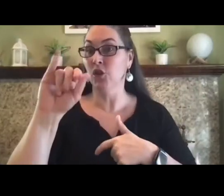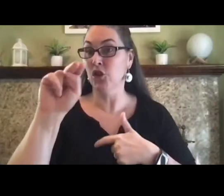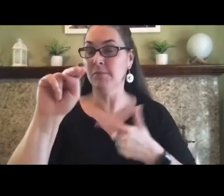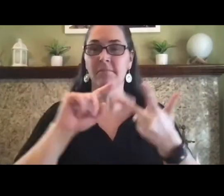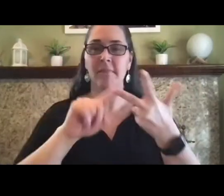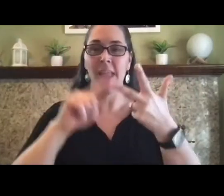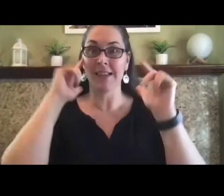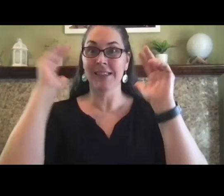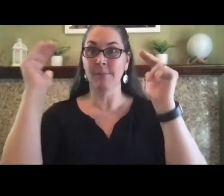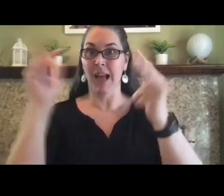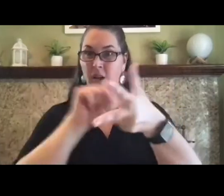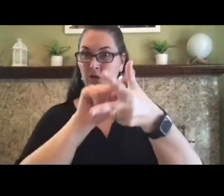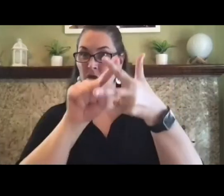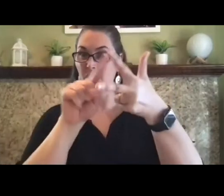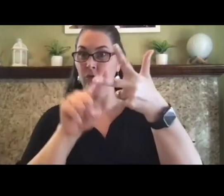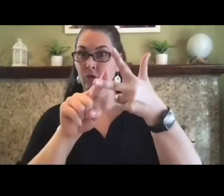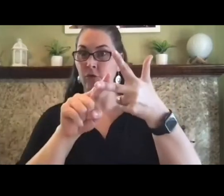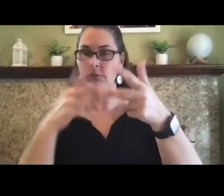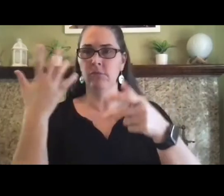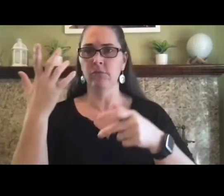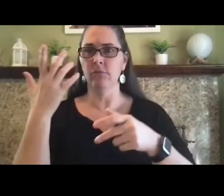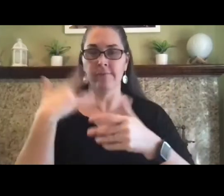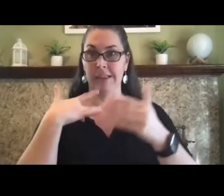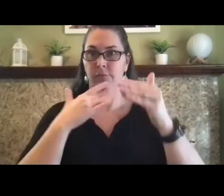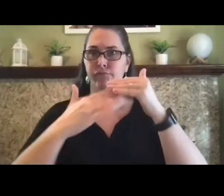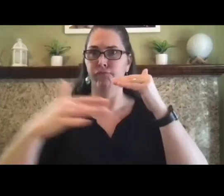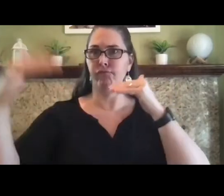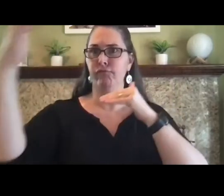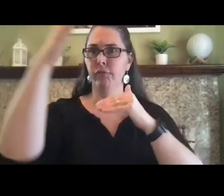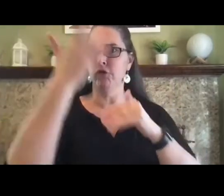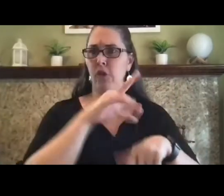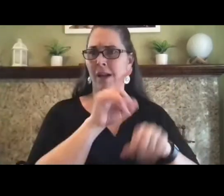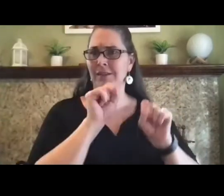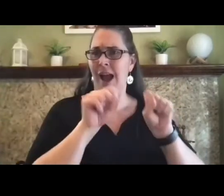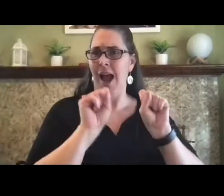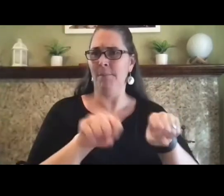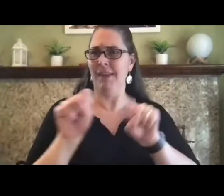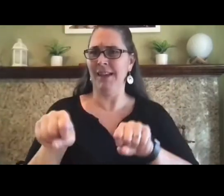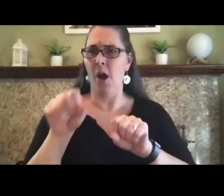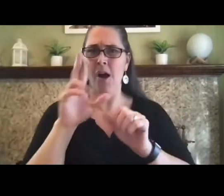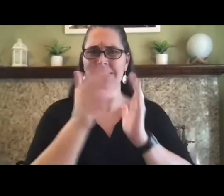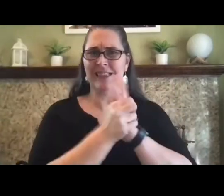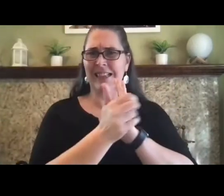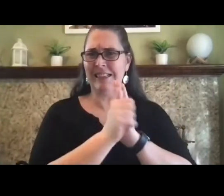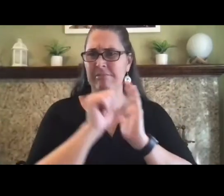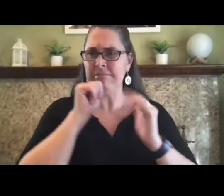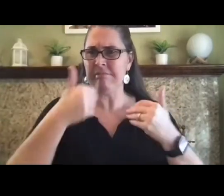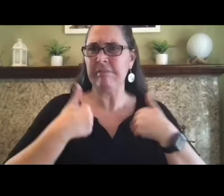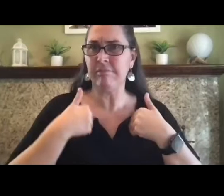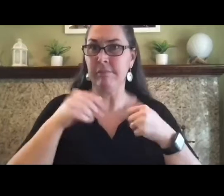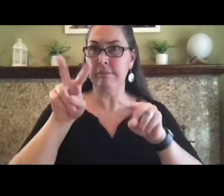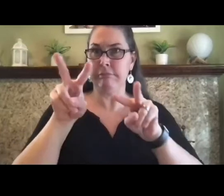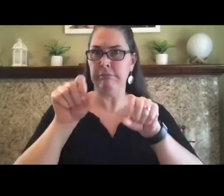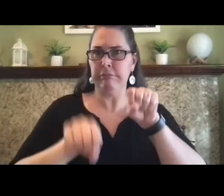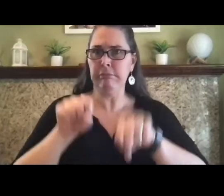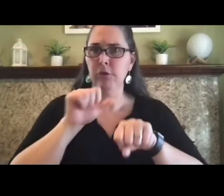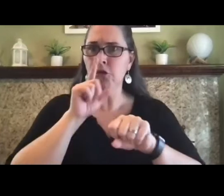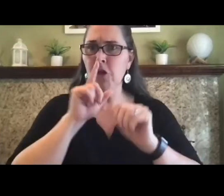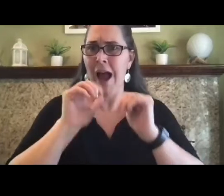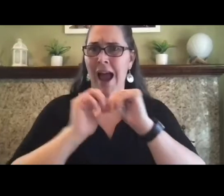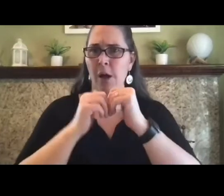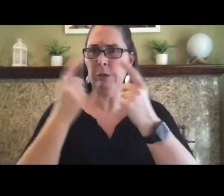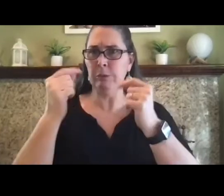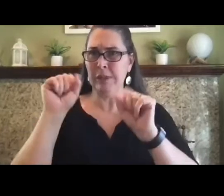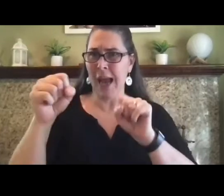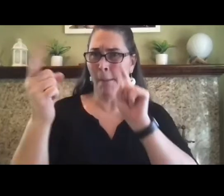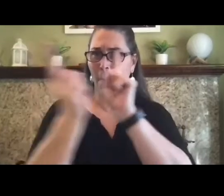when demands, conditions, or expectations exceed the child's ability or skills to respond to a situation or demand.